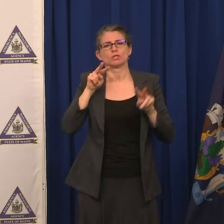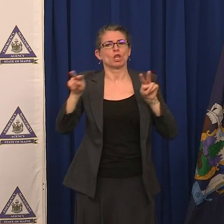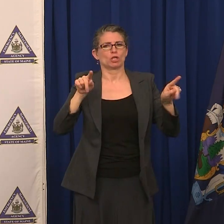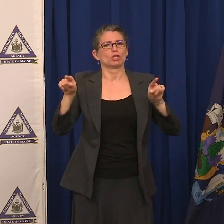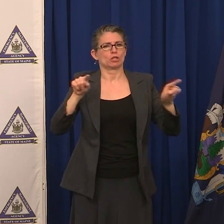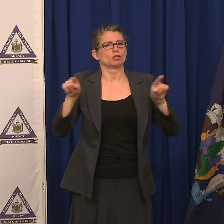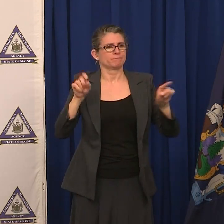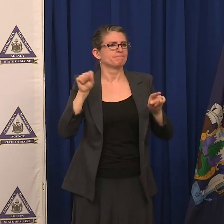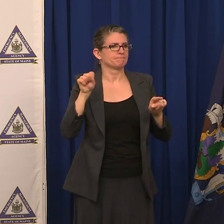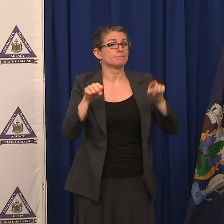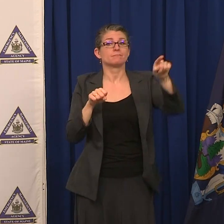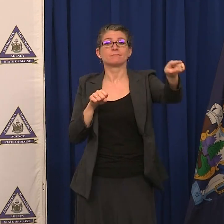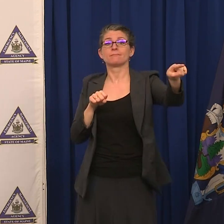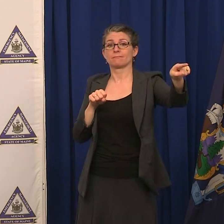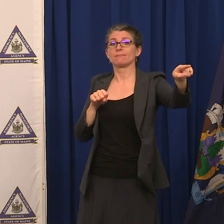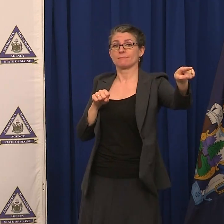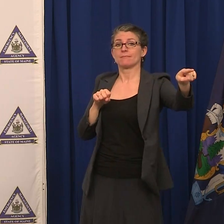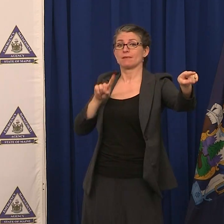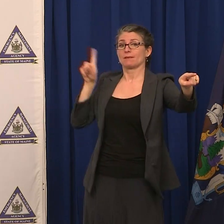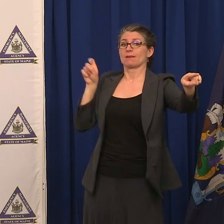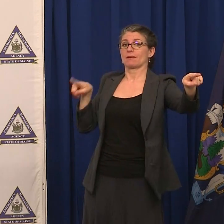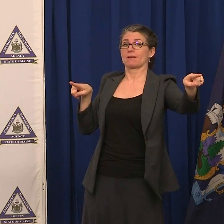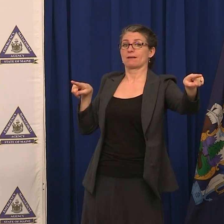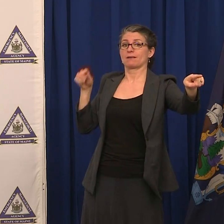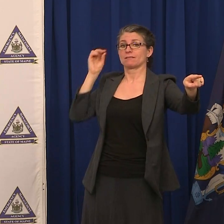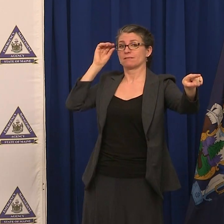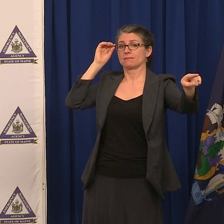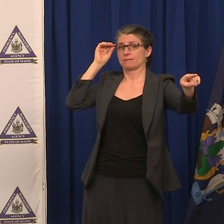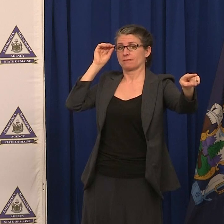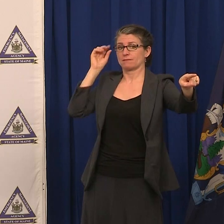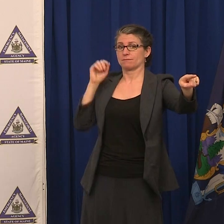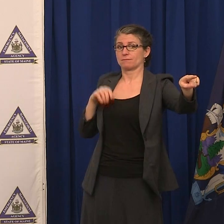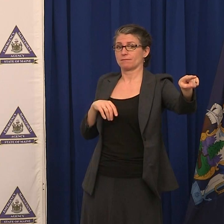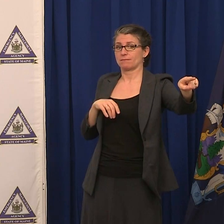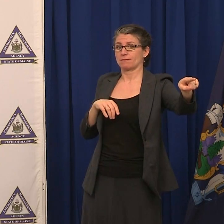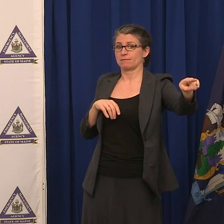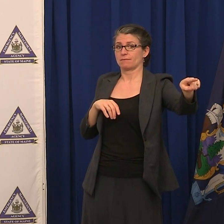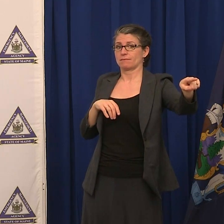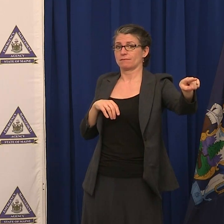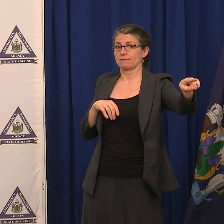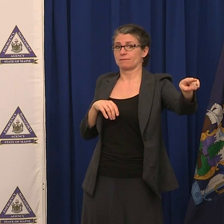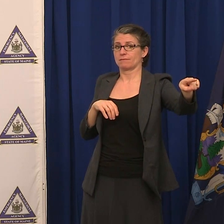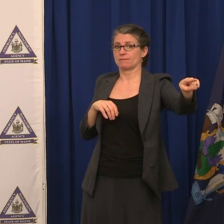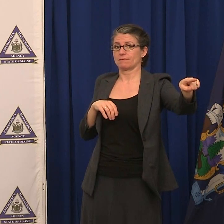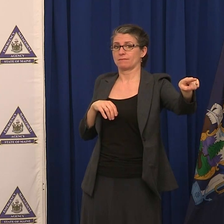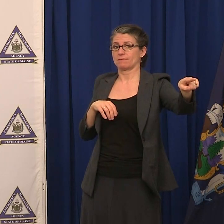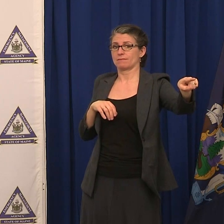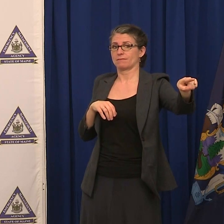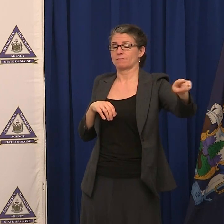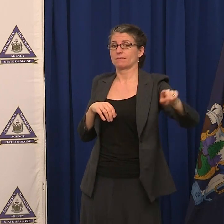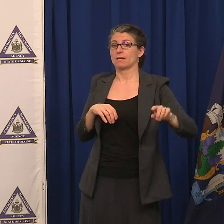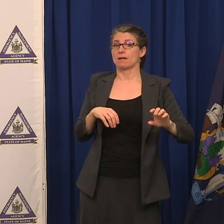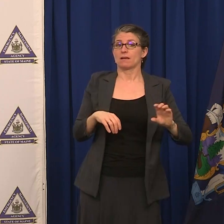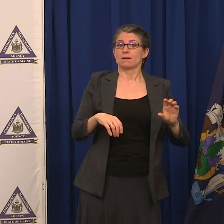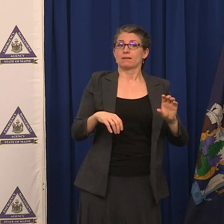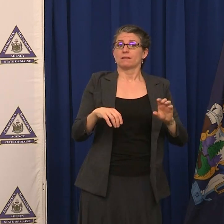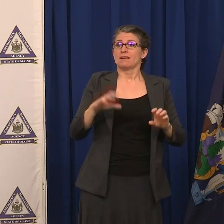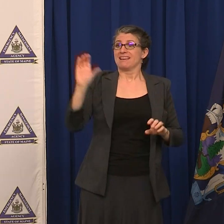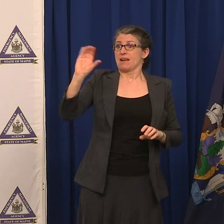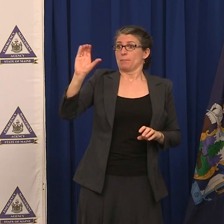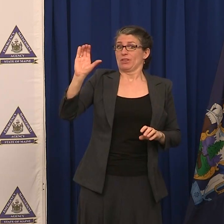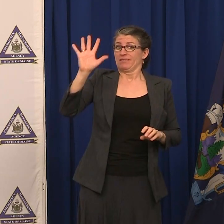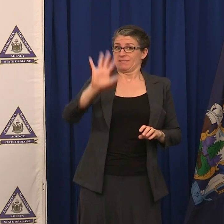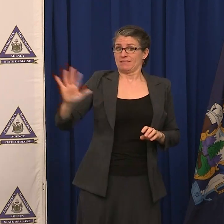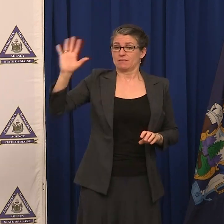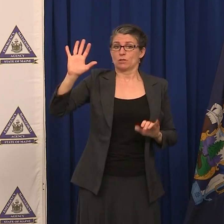Cumberland and York County, and obviously there's community transmission. From what you've seen, think that you live in that part of the state. From what